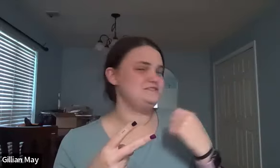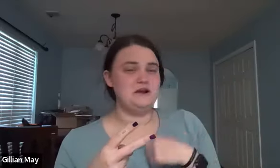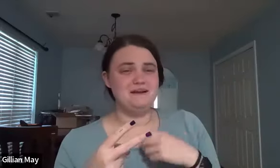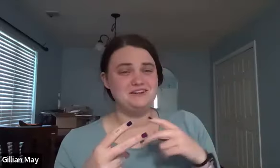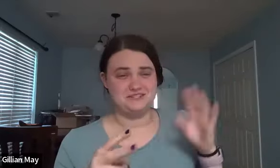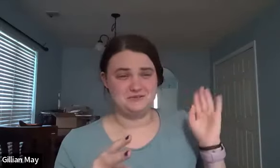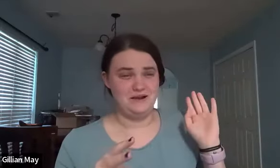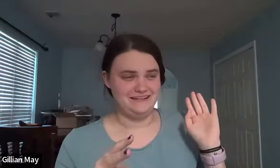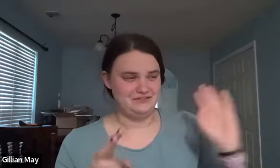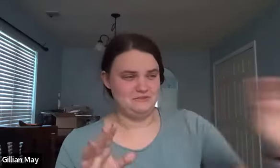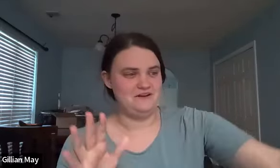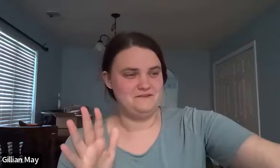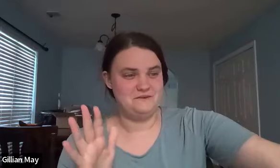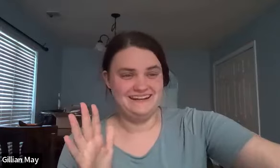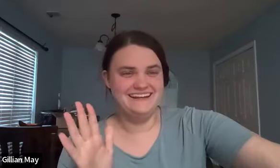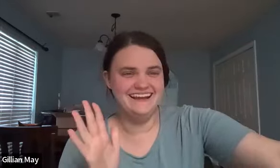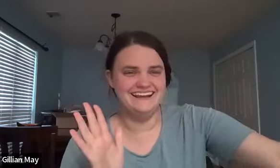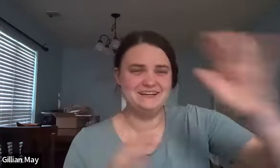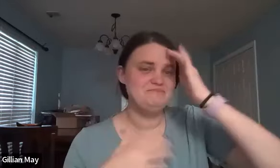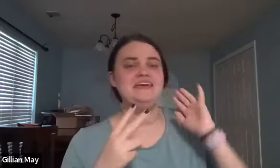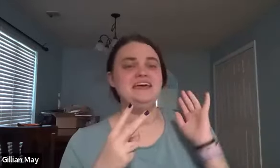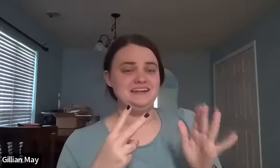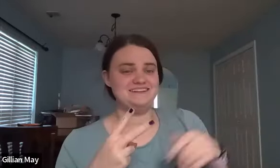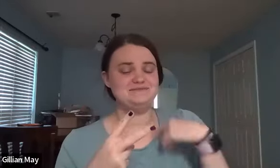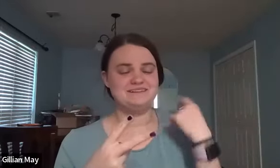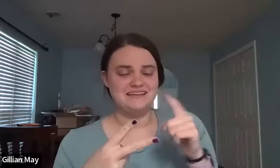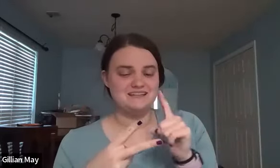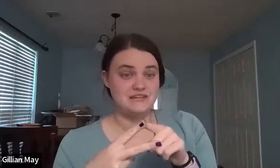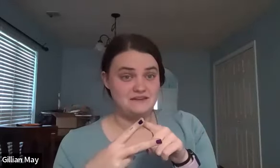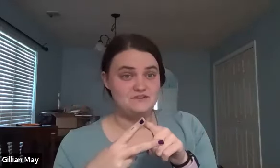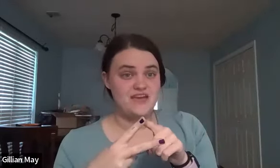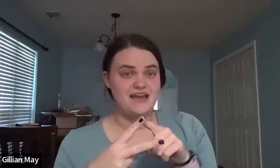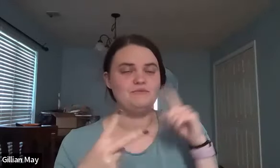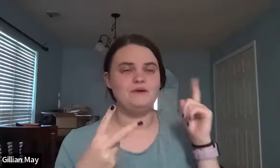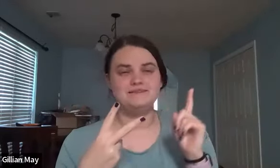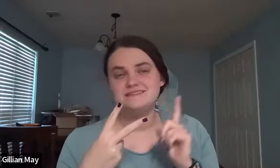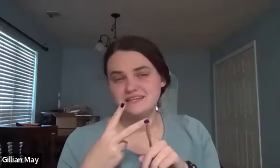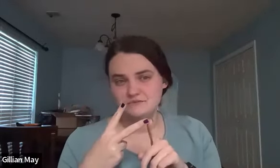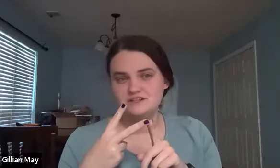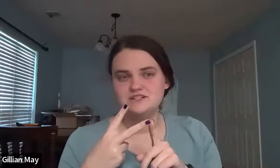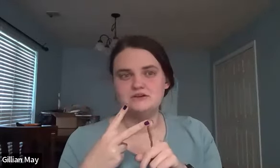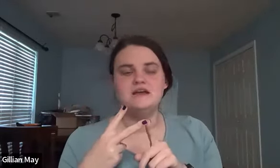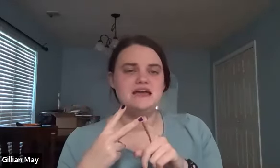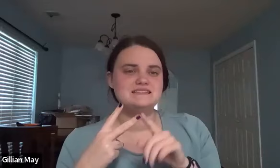Sorry, my dog just whined and it threw me off for a minute. Anyways, what I was saying, so then after that, what I was thinking we could do is I